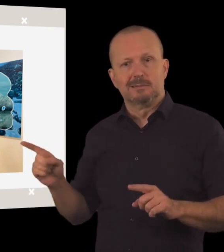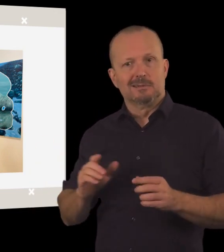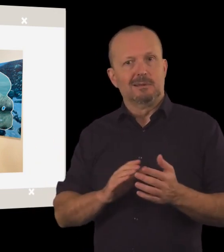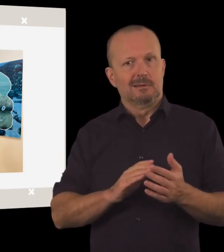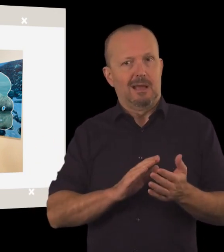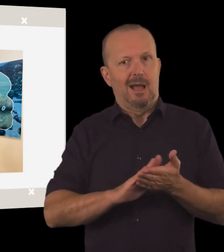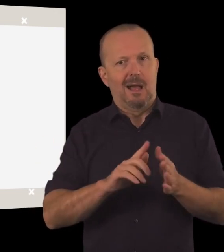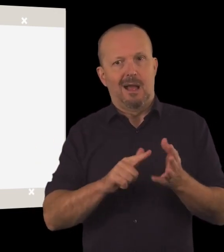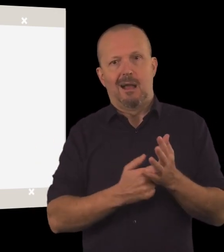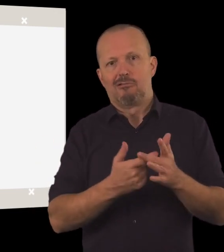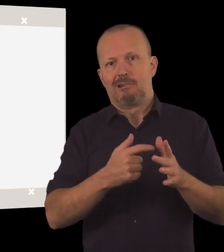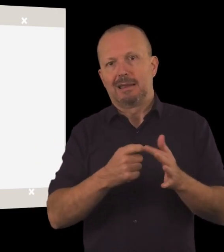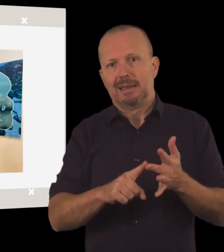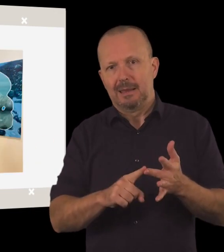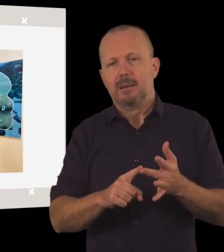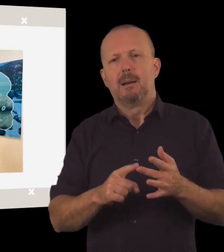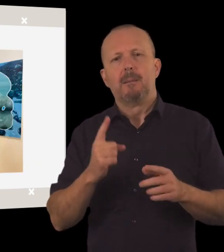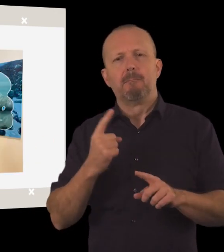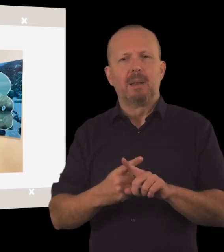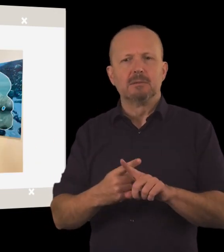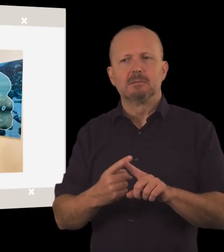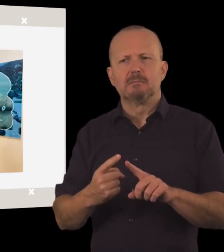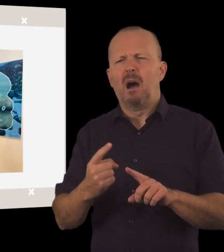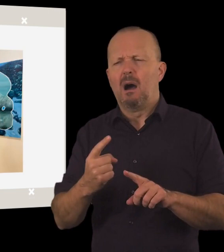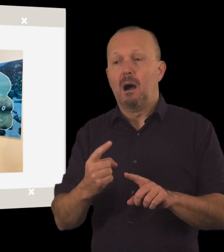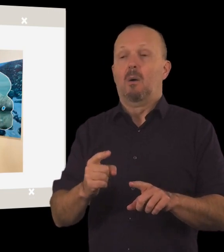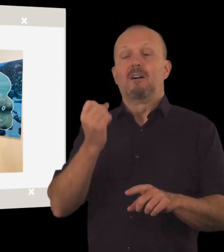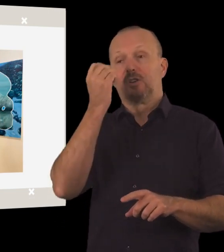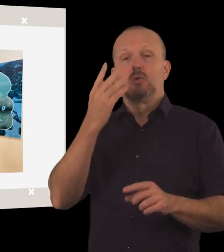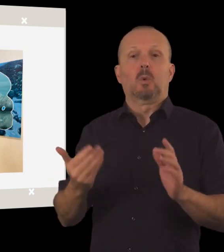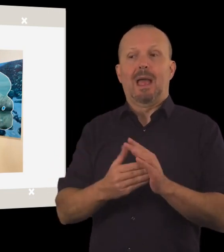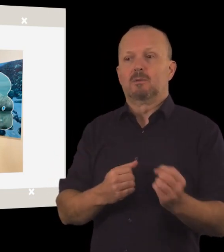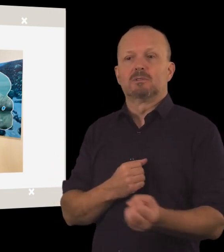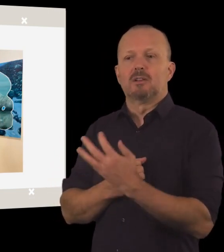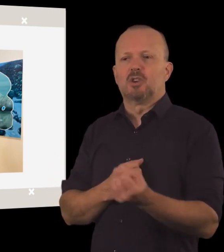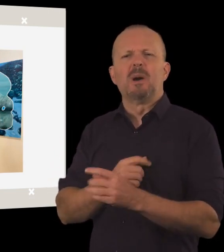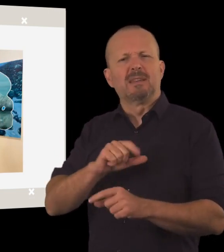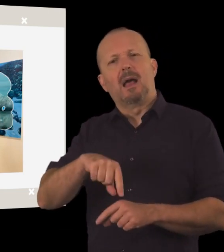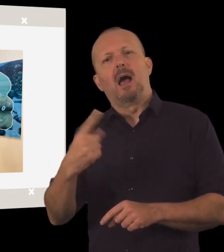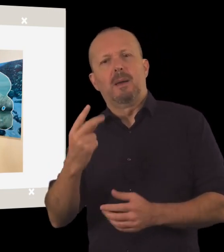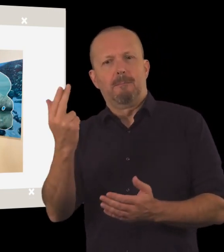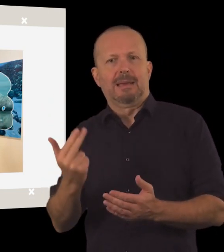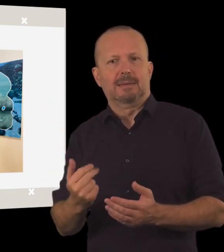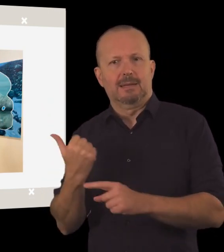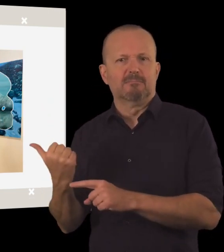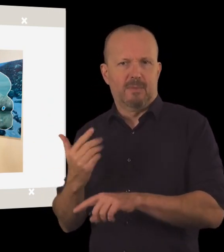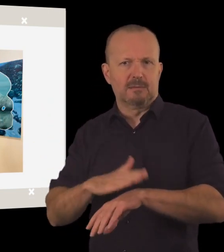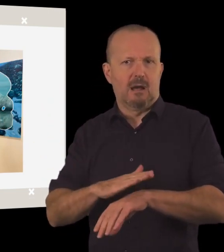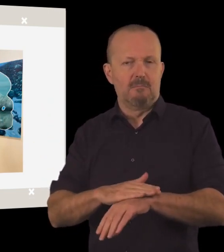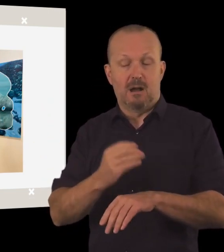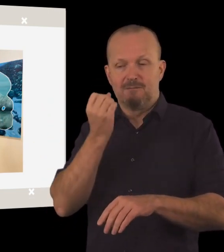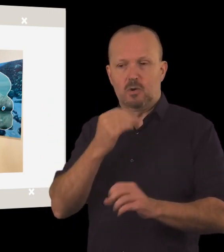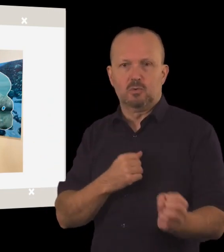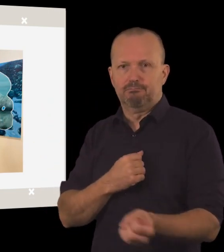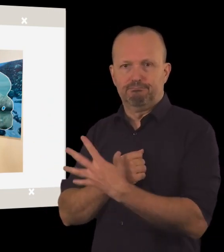Aoraki. And I also created, oh, maybe I didn't add it into the slideshow. That's all good. I did another painting as well